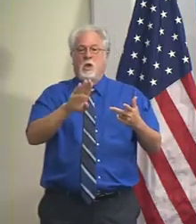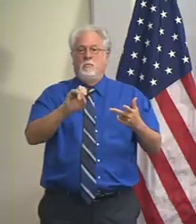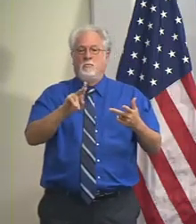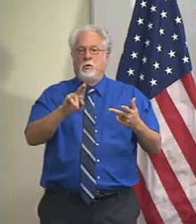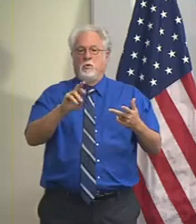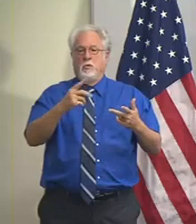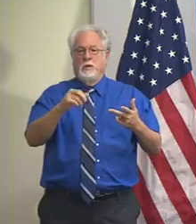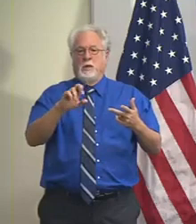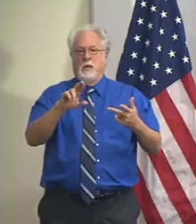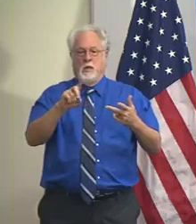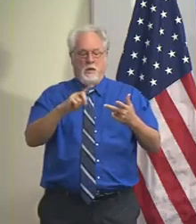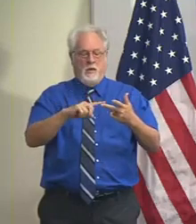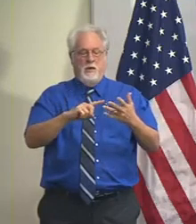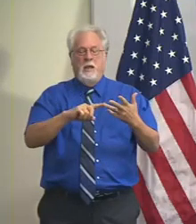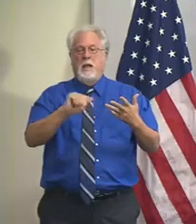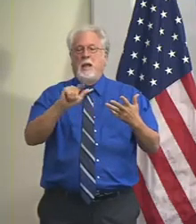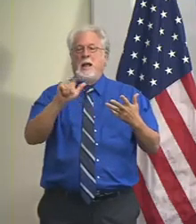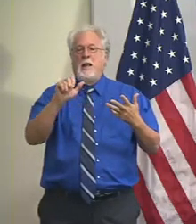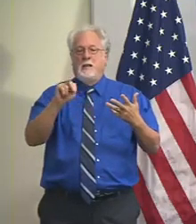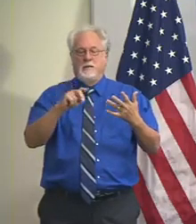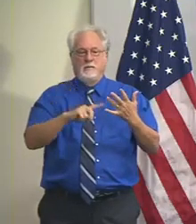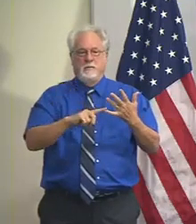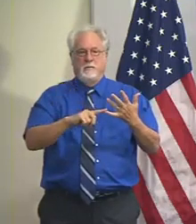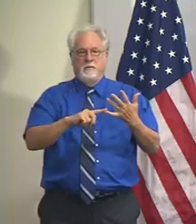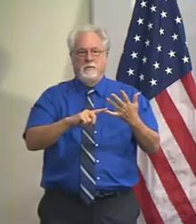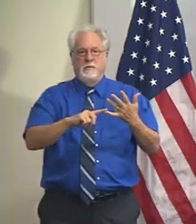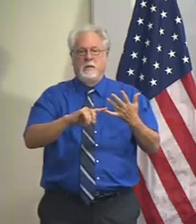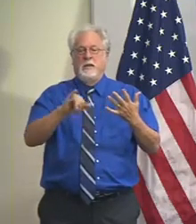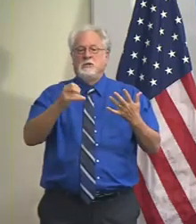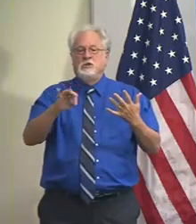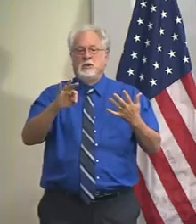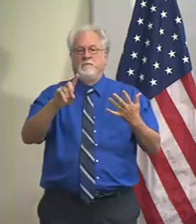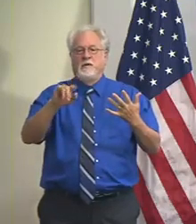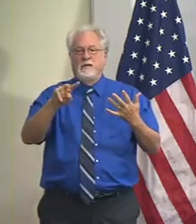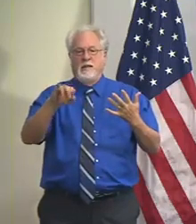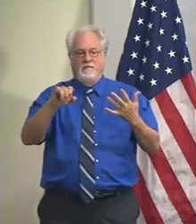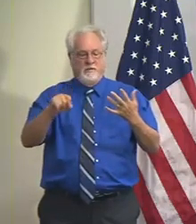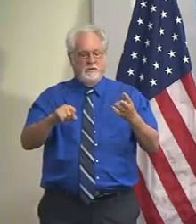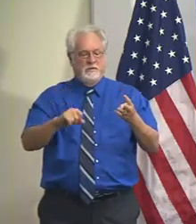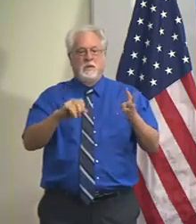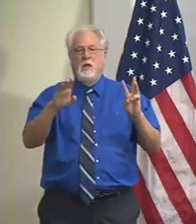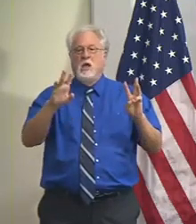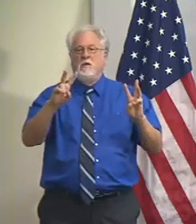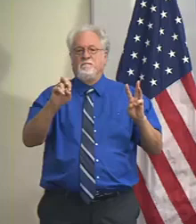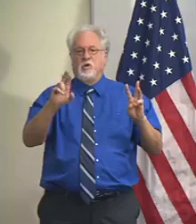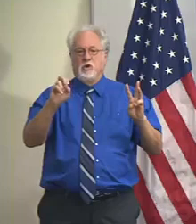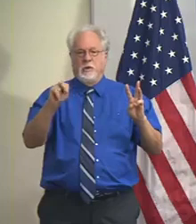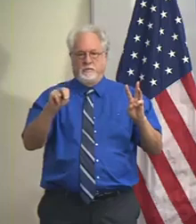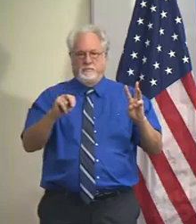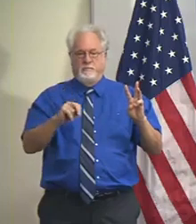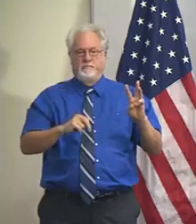Beauregard, Allen, Jeff Davis, and Vernon.